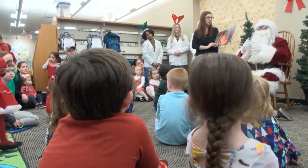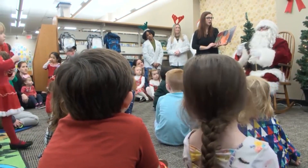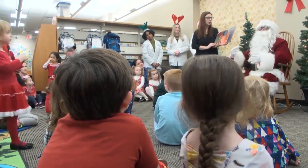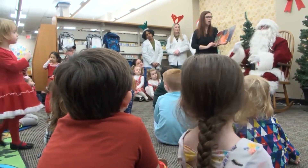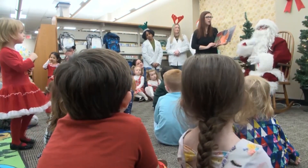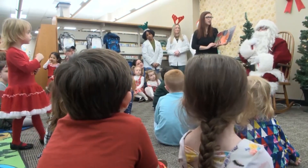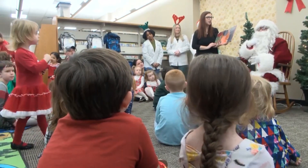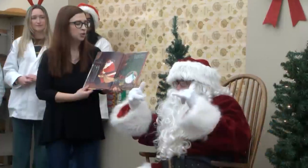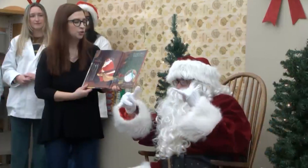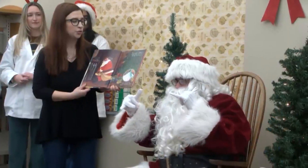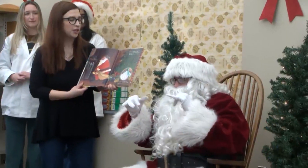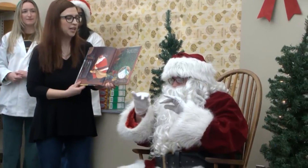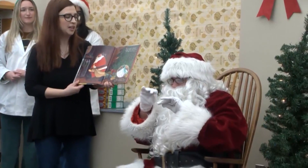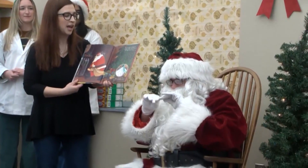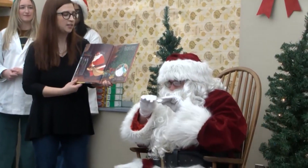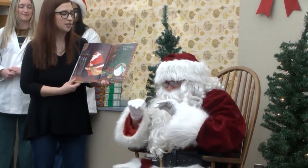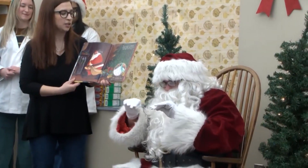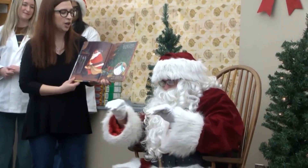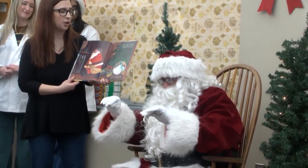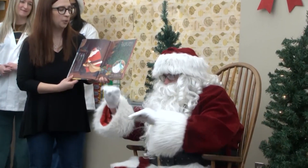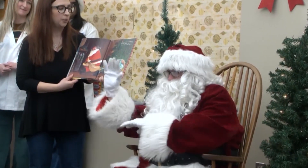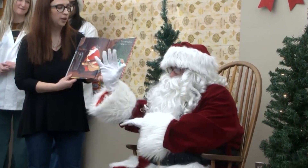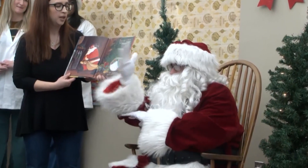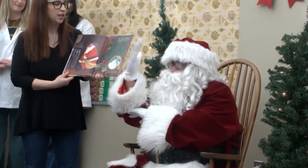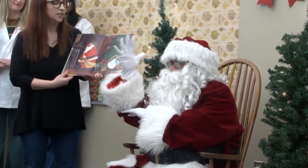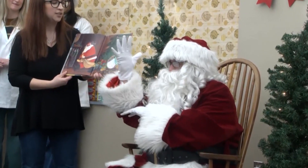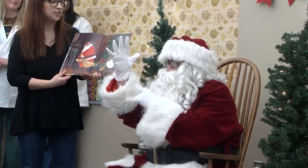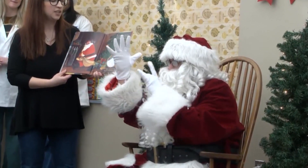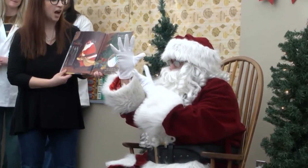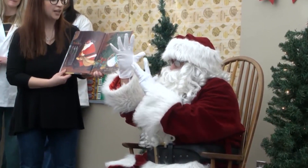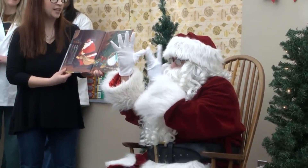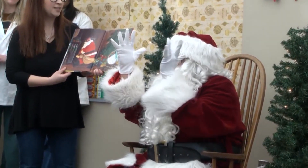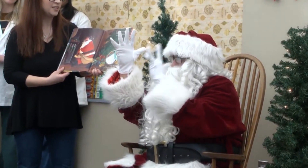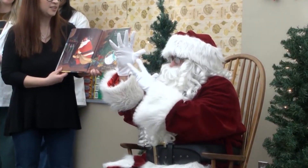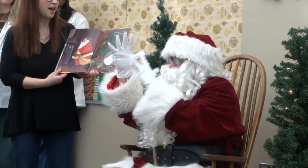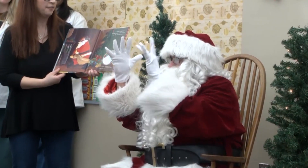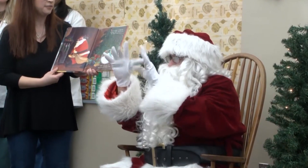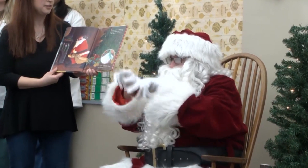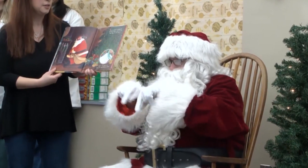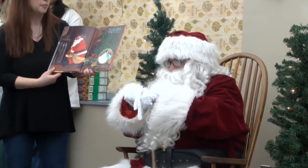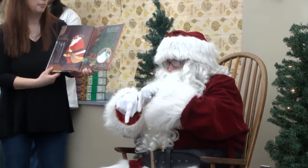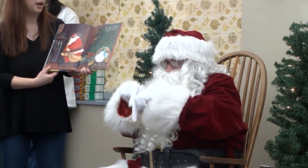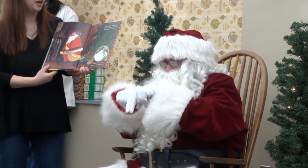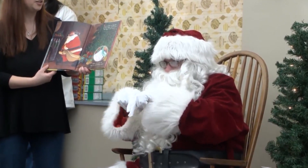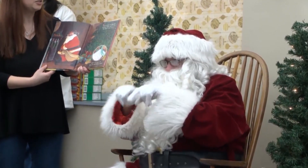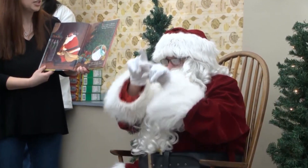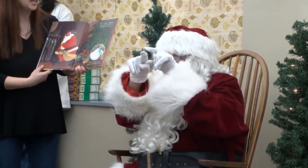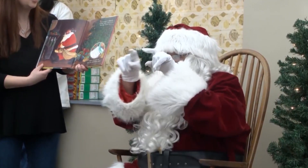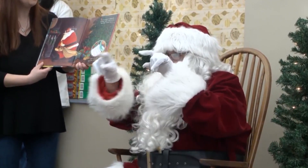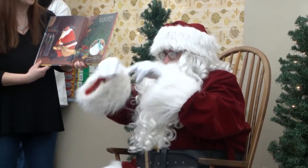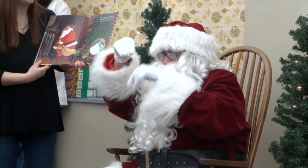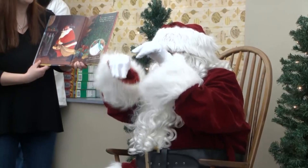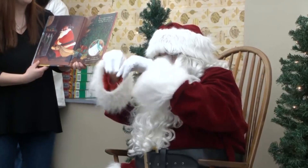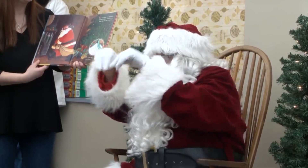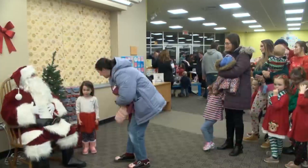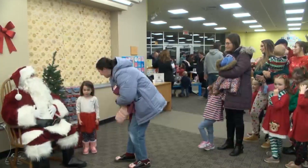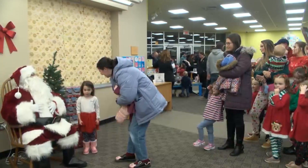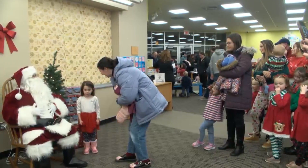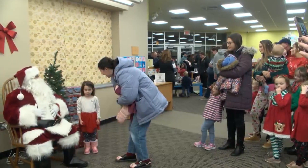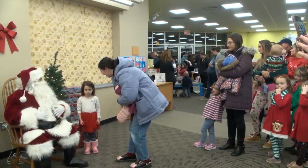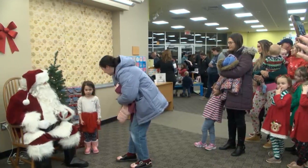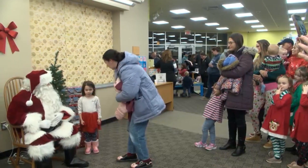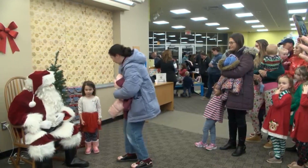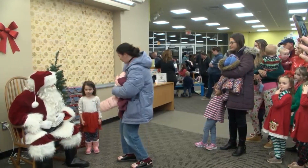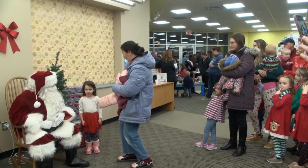Charlotte and her peers, he also signed them a Christmas story. Stocking stuffed, march in a row. Giving